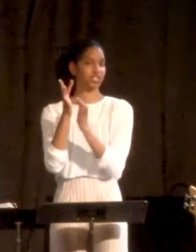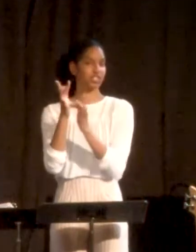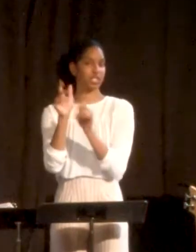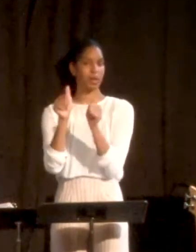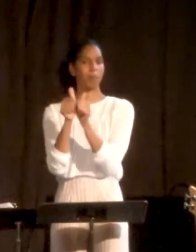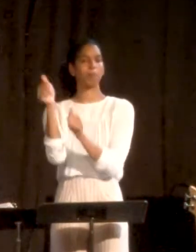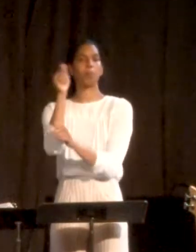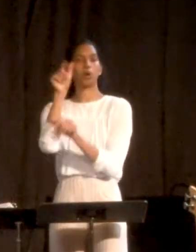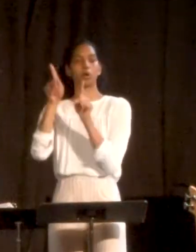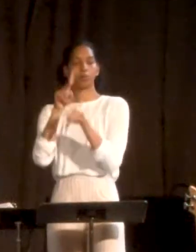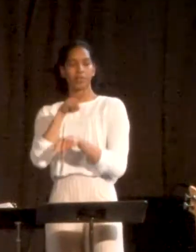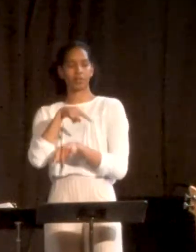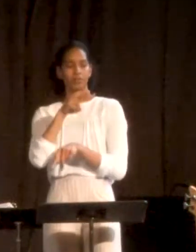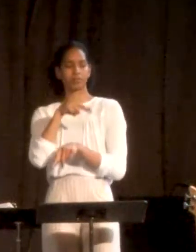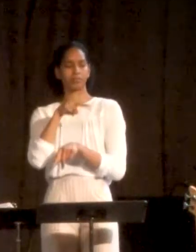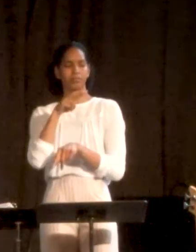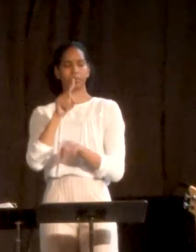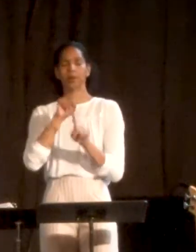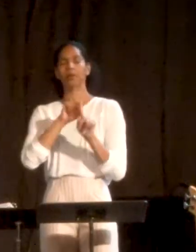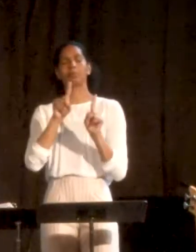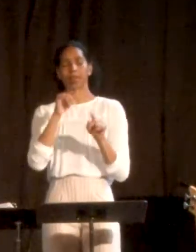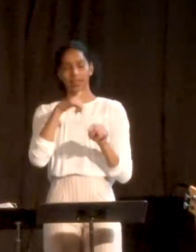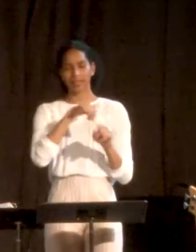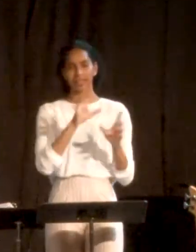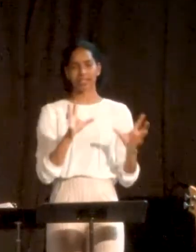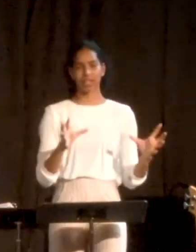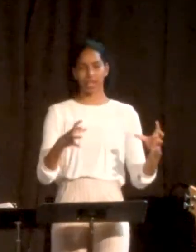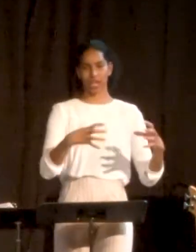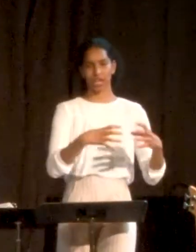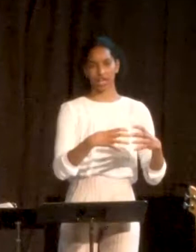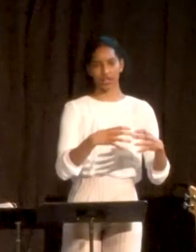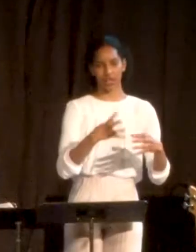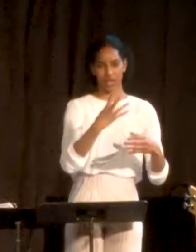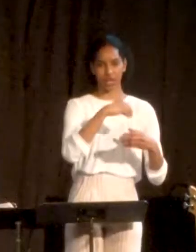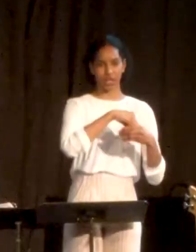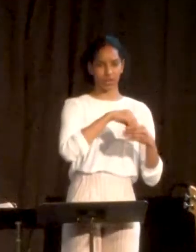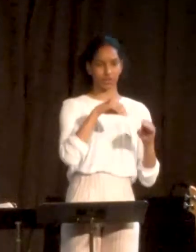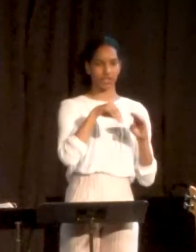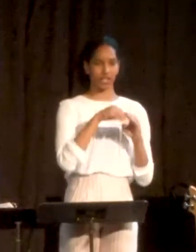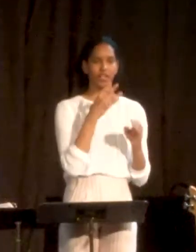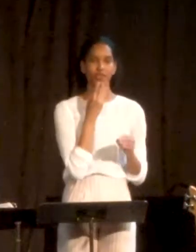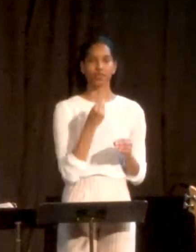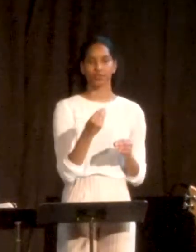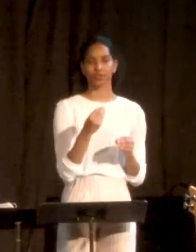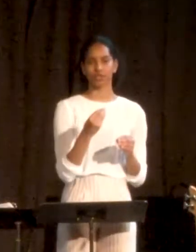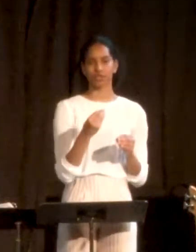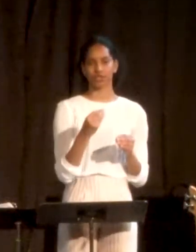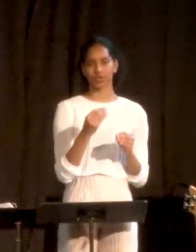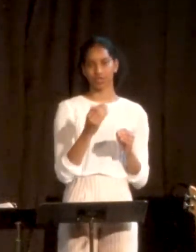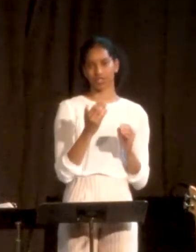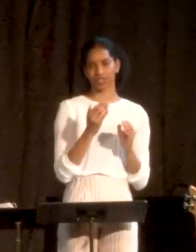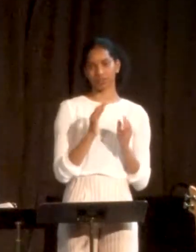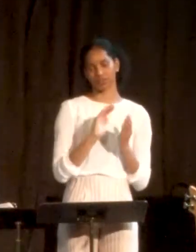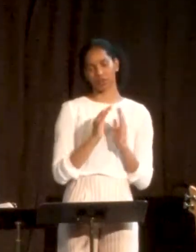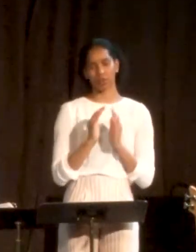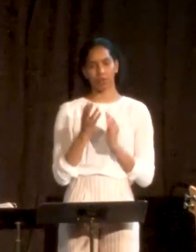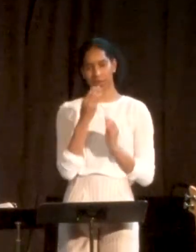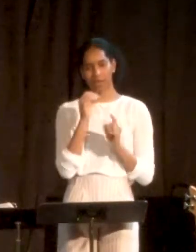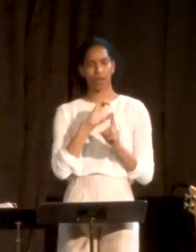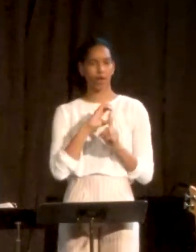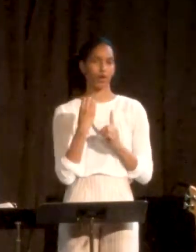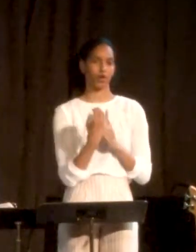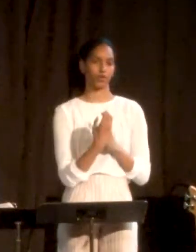of us. They were one of us in the local Jewish society and culture